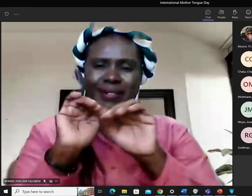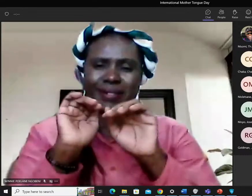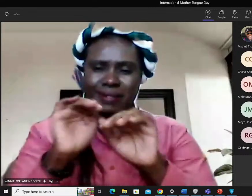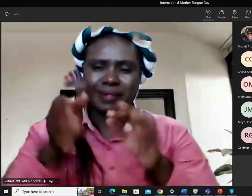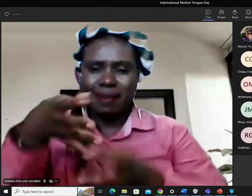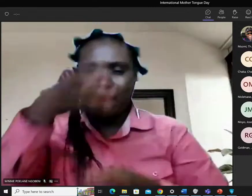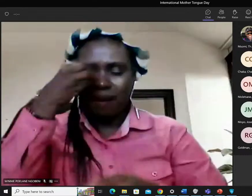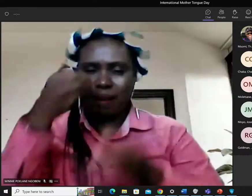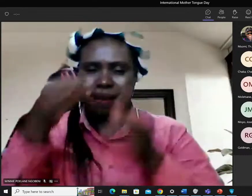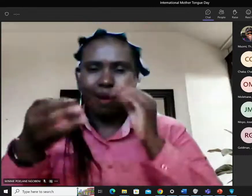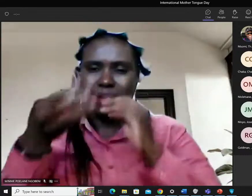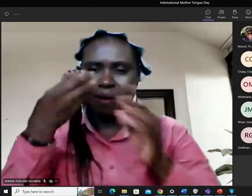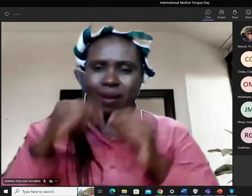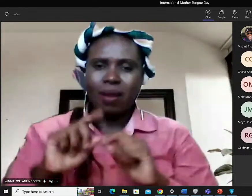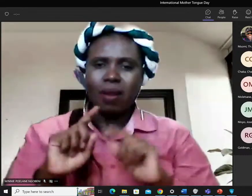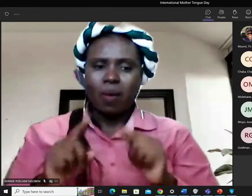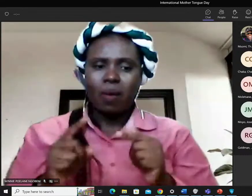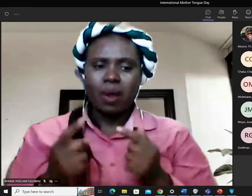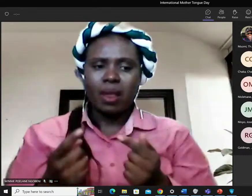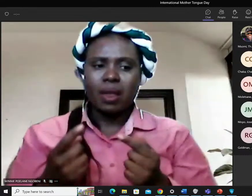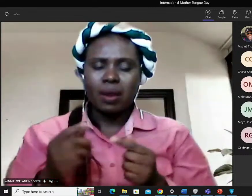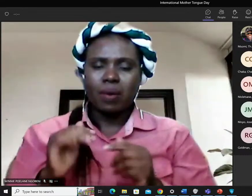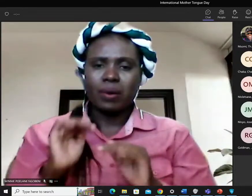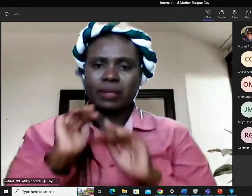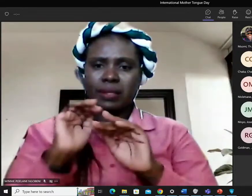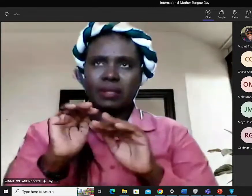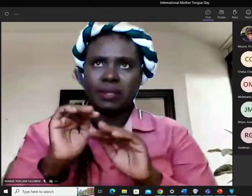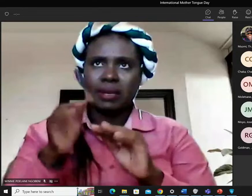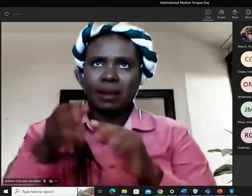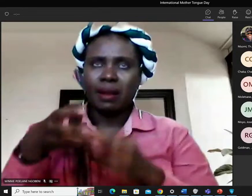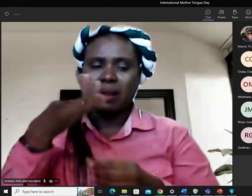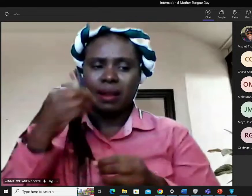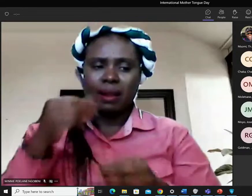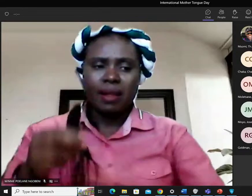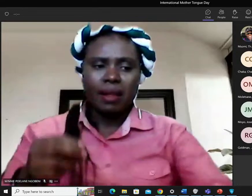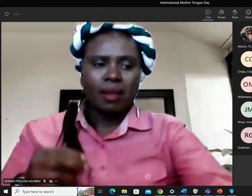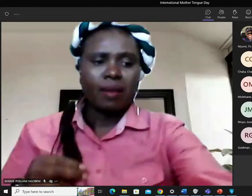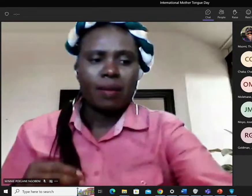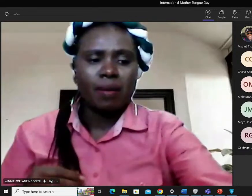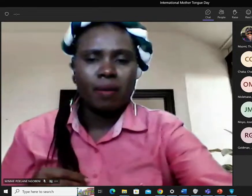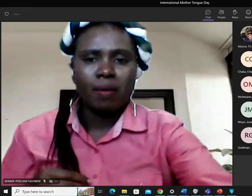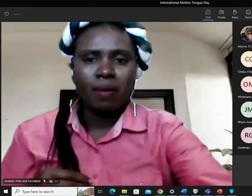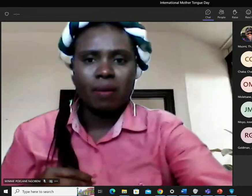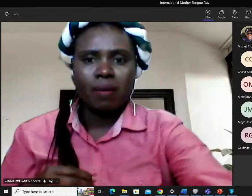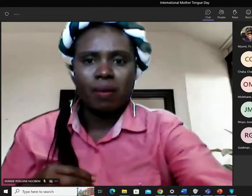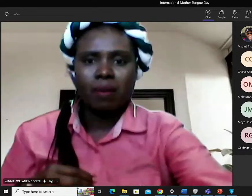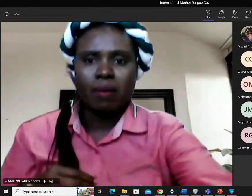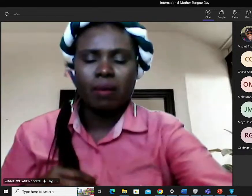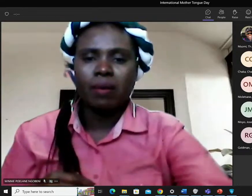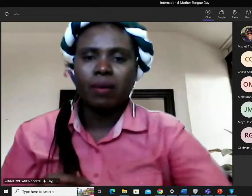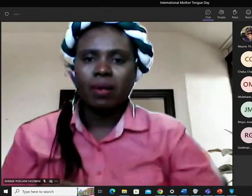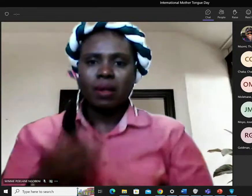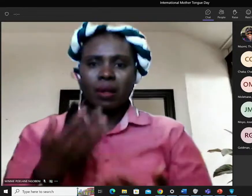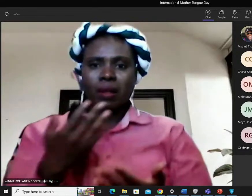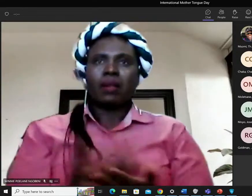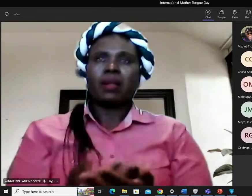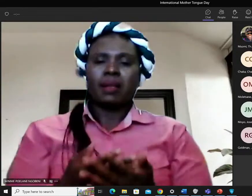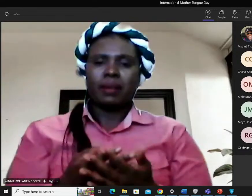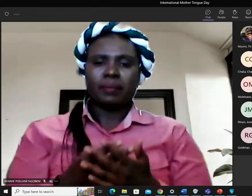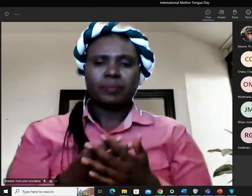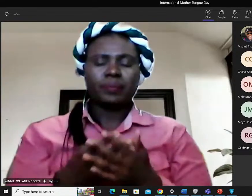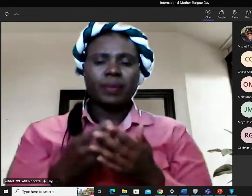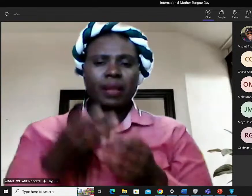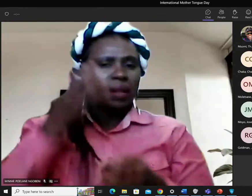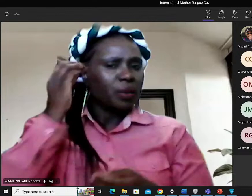We cannot teach something that is so abstract to most students and expect them to be able to